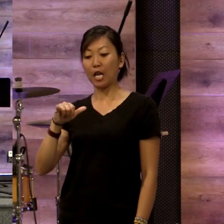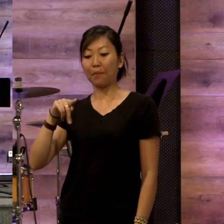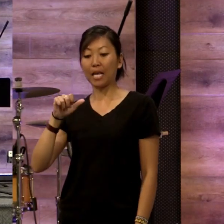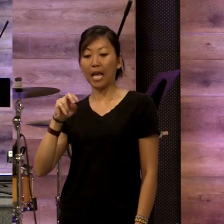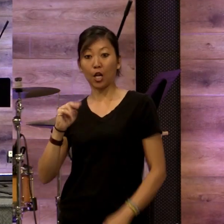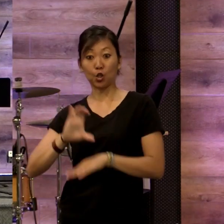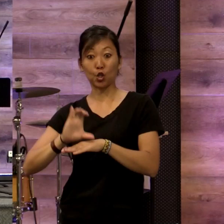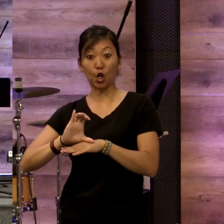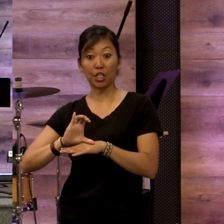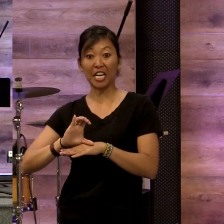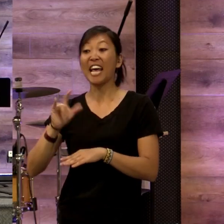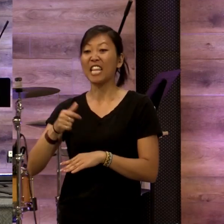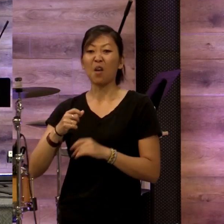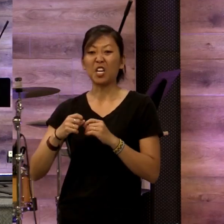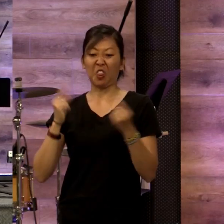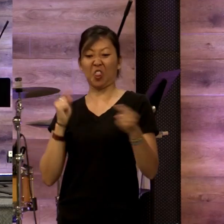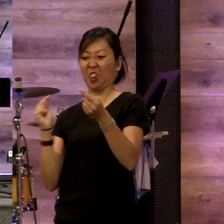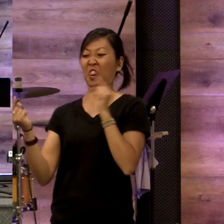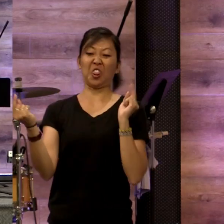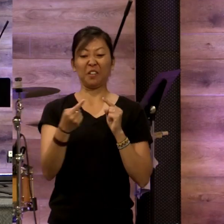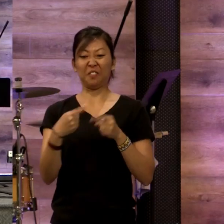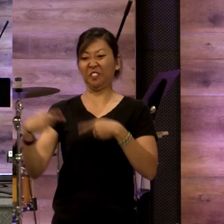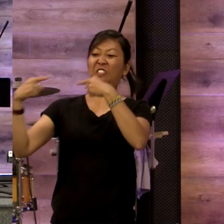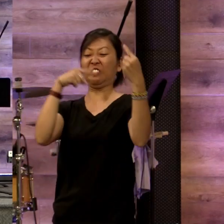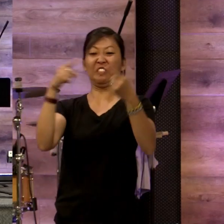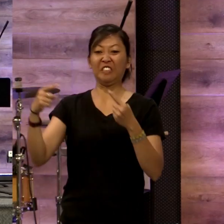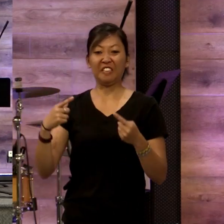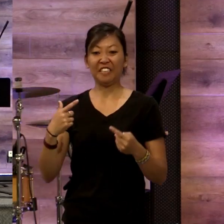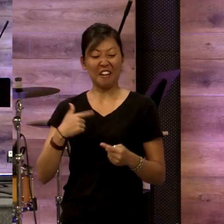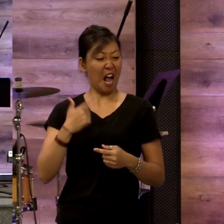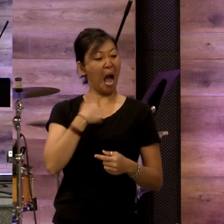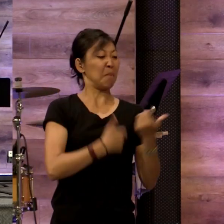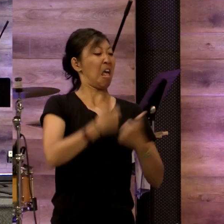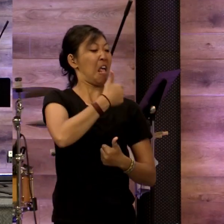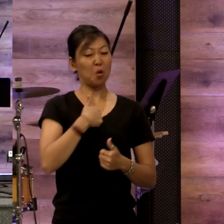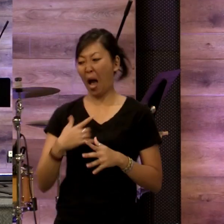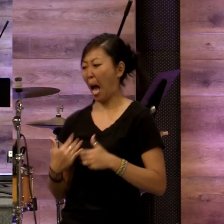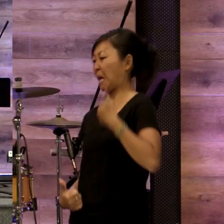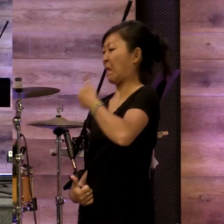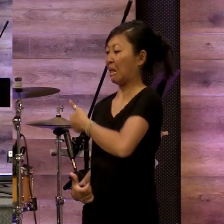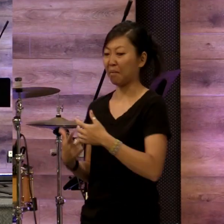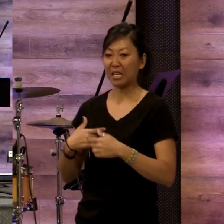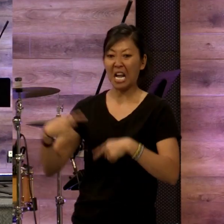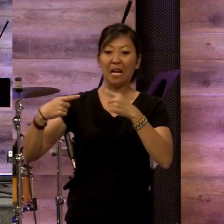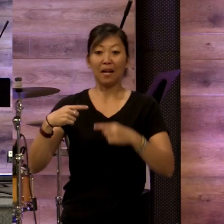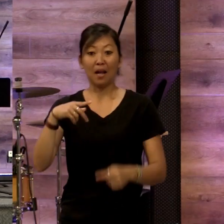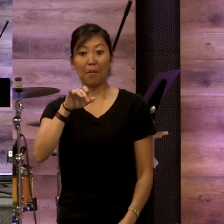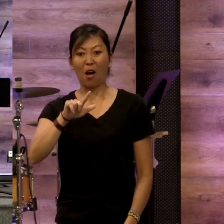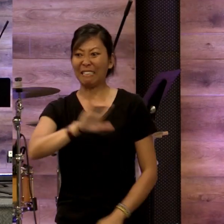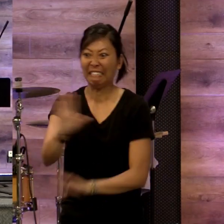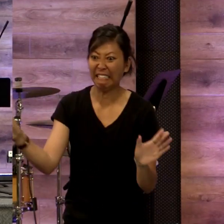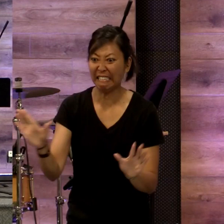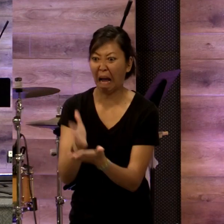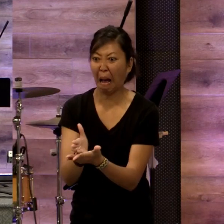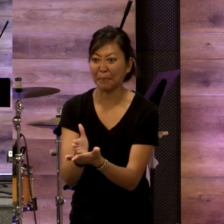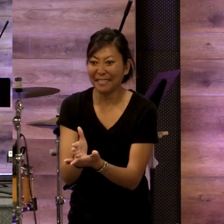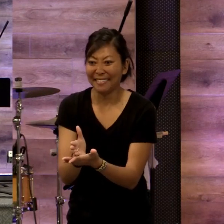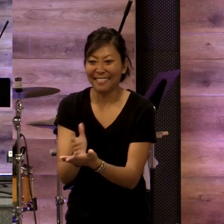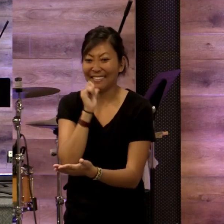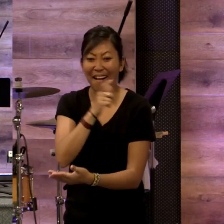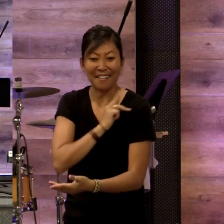own interests above other people in the church's interests, and they were putting themselves forward. And Paul says, no, that's not how it works in the kingdom of